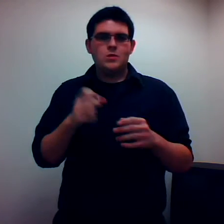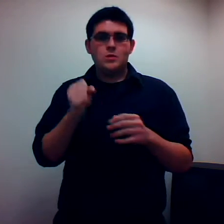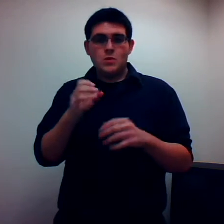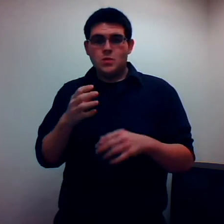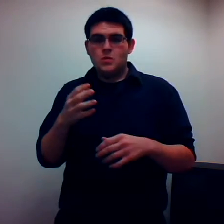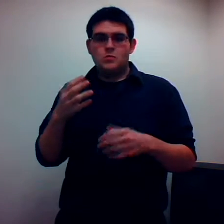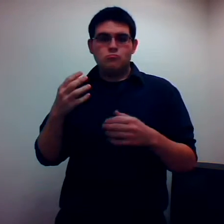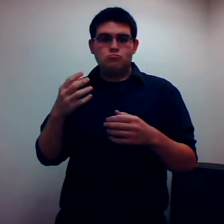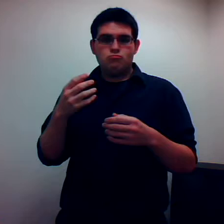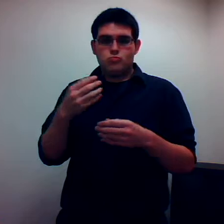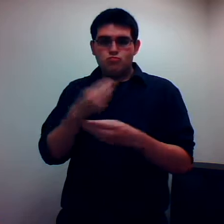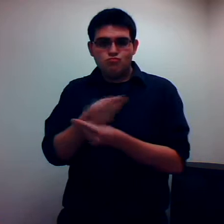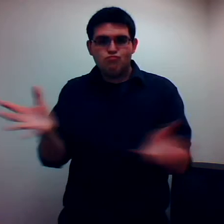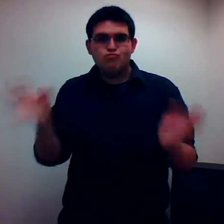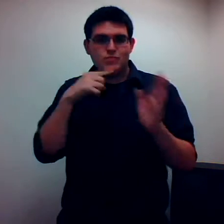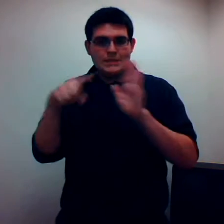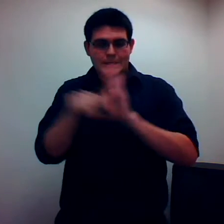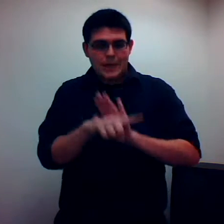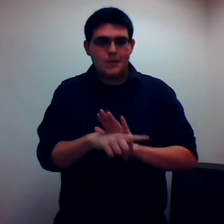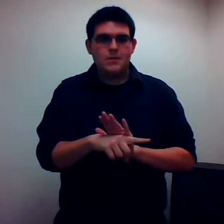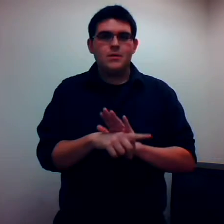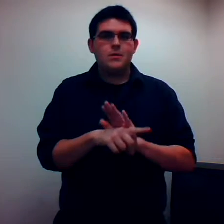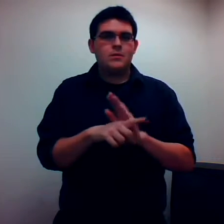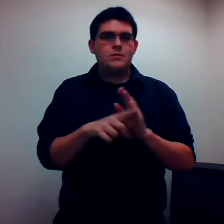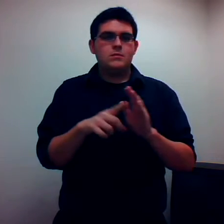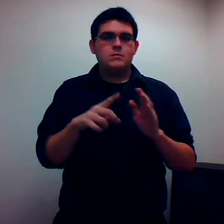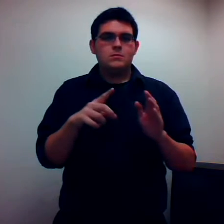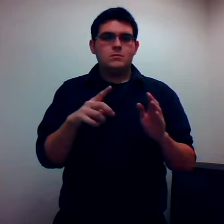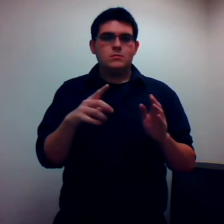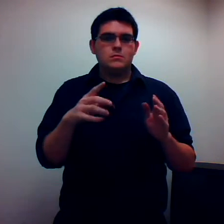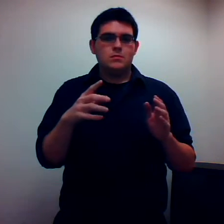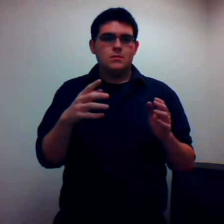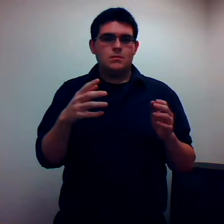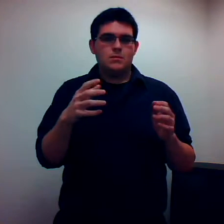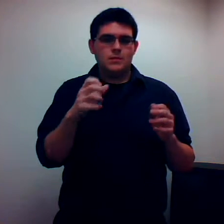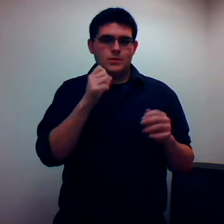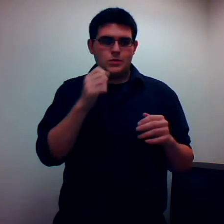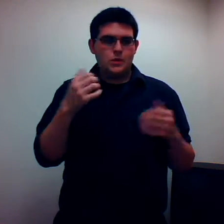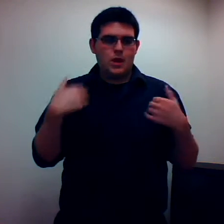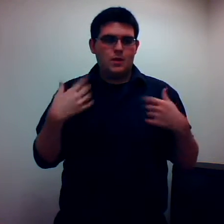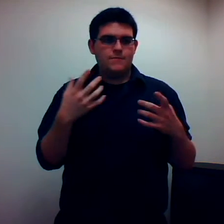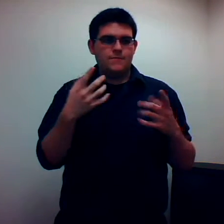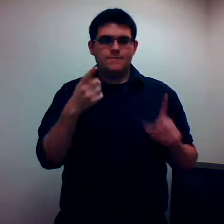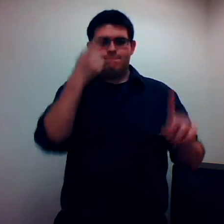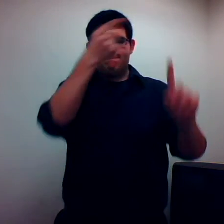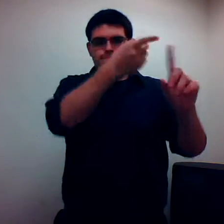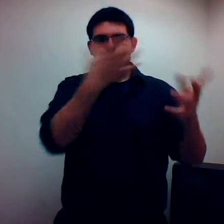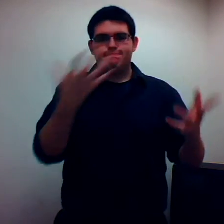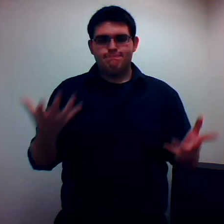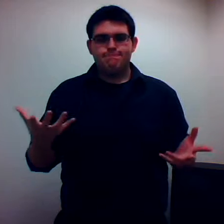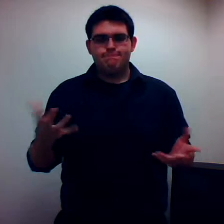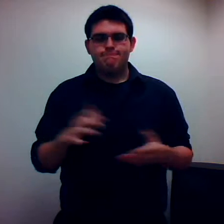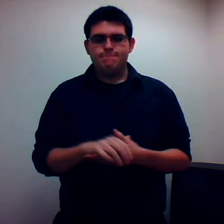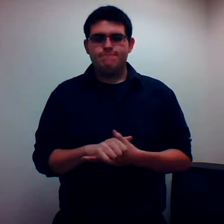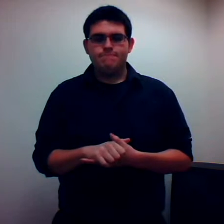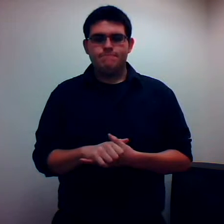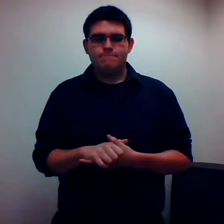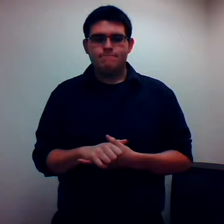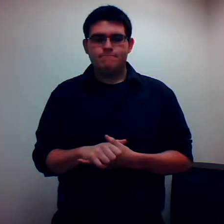any sort of theme. So I like to think about giving my students assignments that are related to a particular